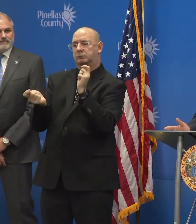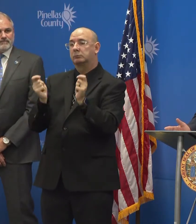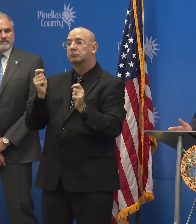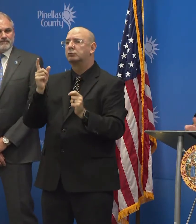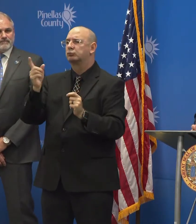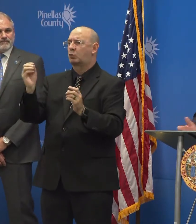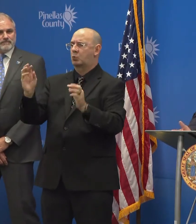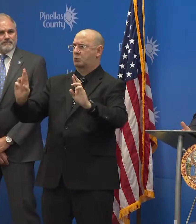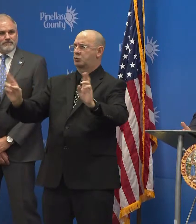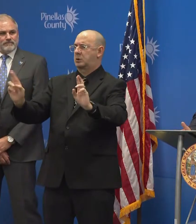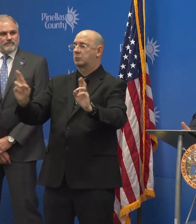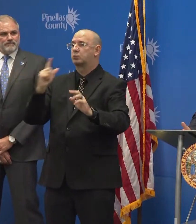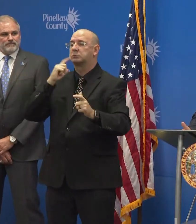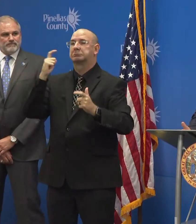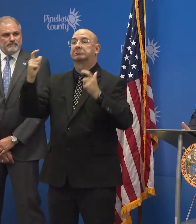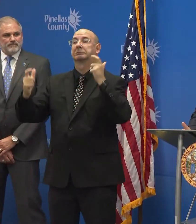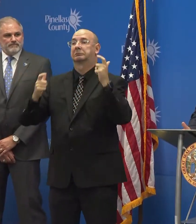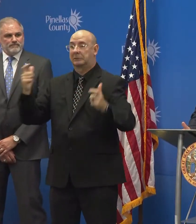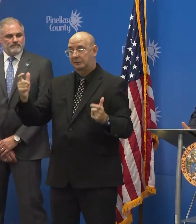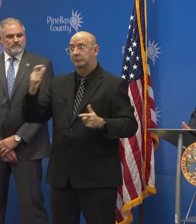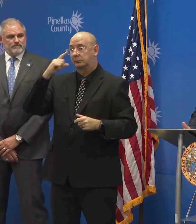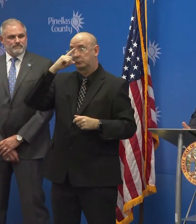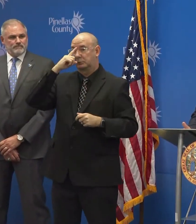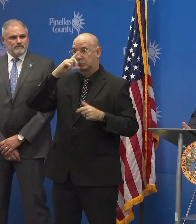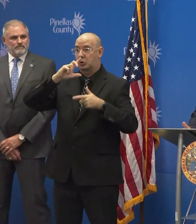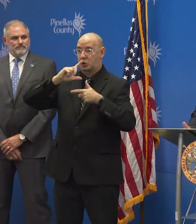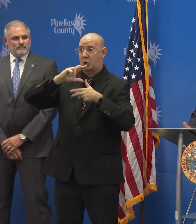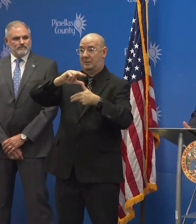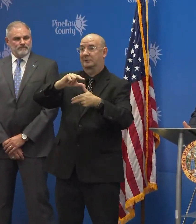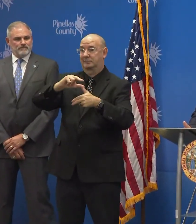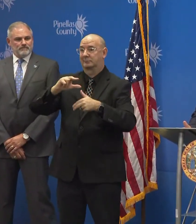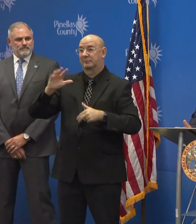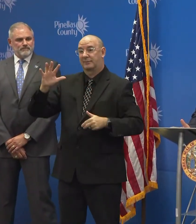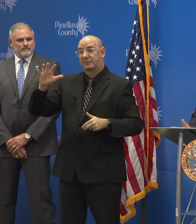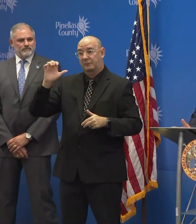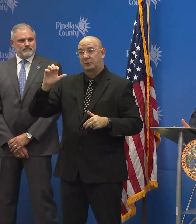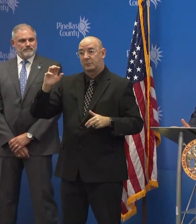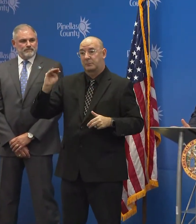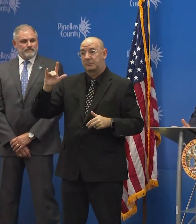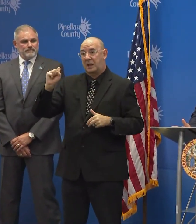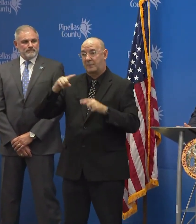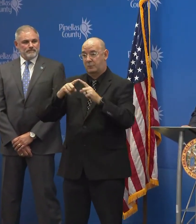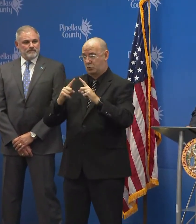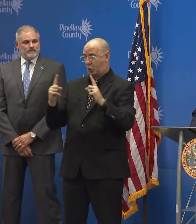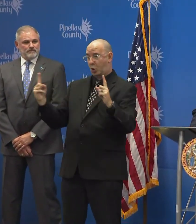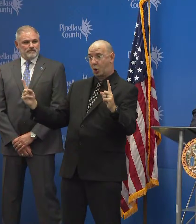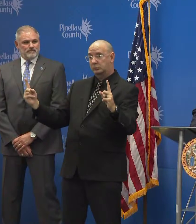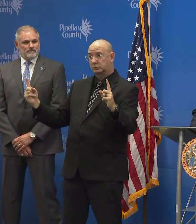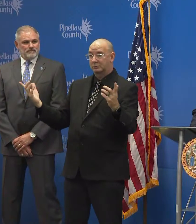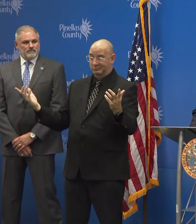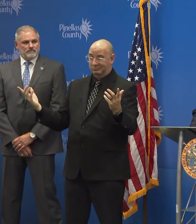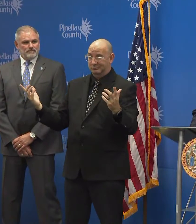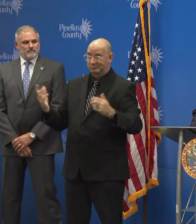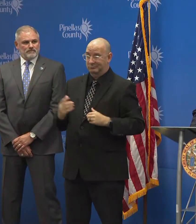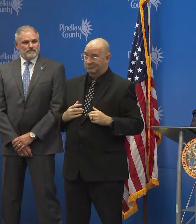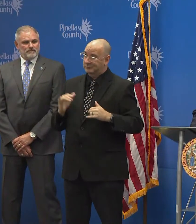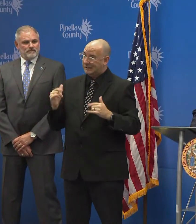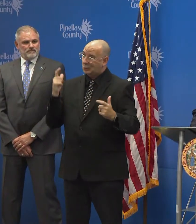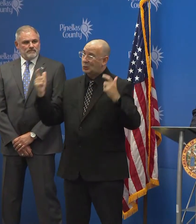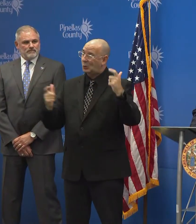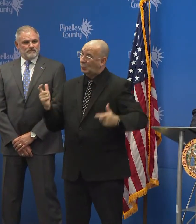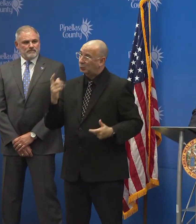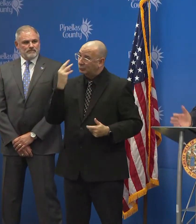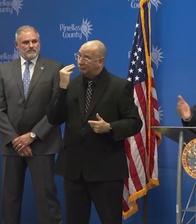big storm. It's about 500 miles wide, which is certainly on the bigger side as hurricanes